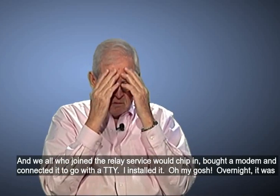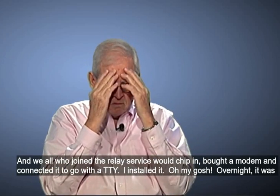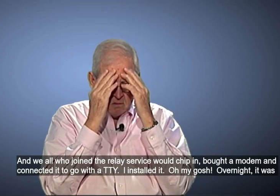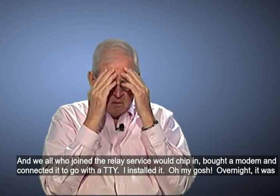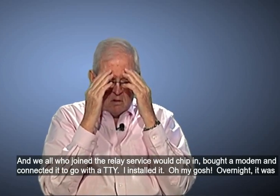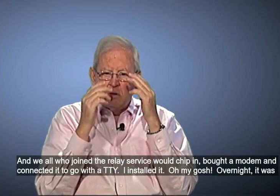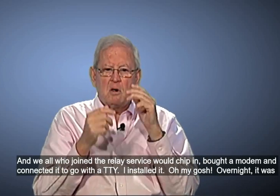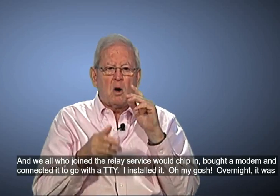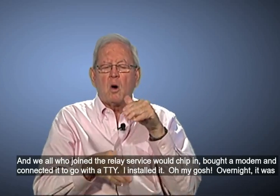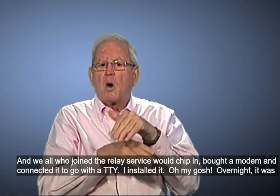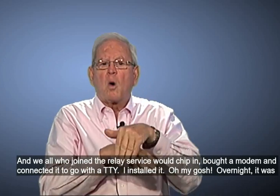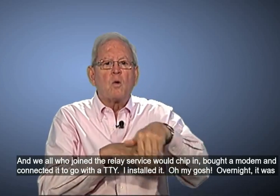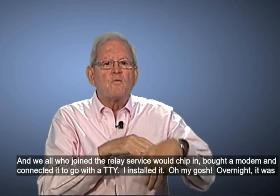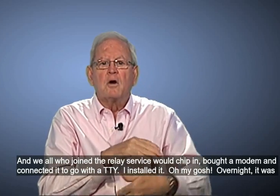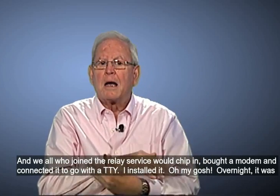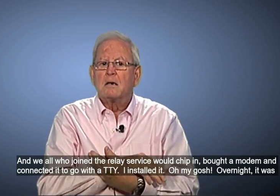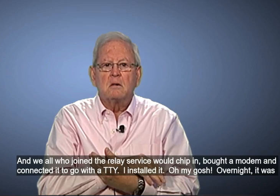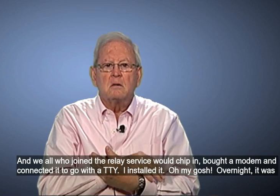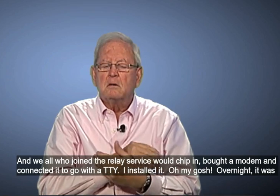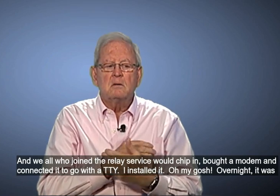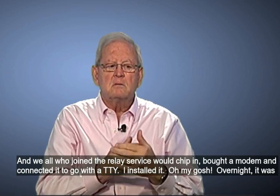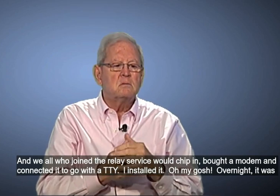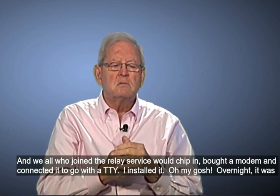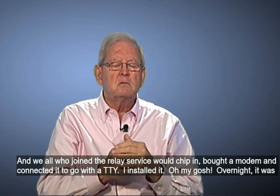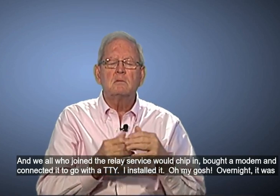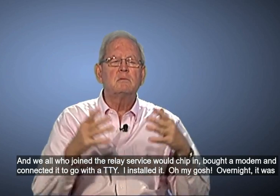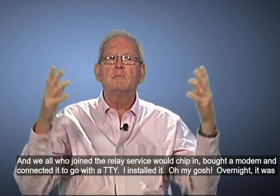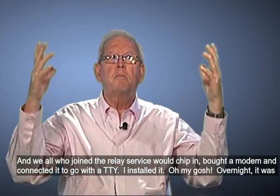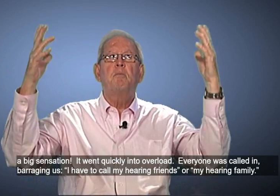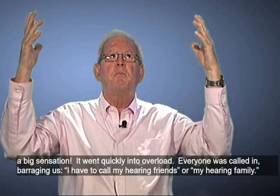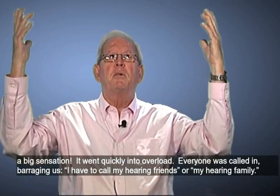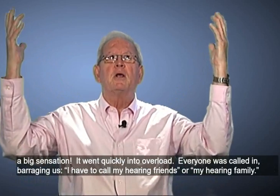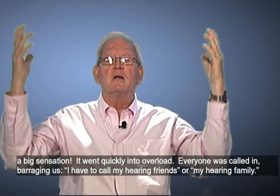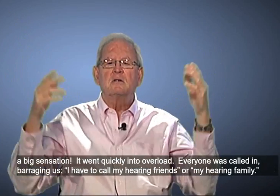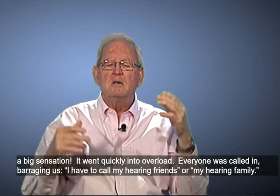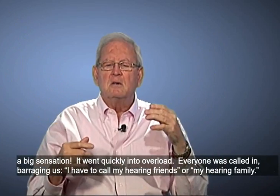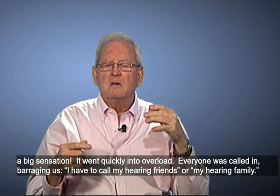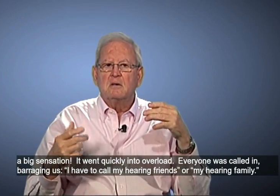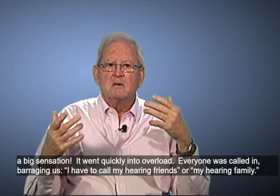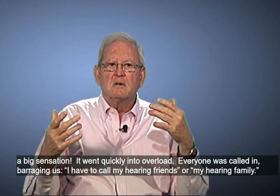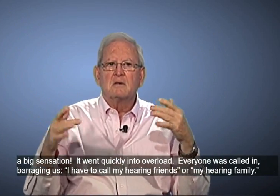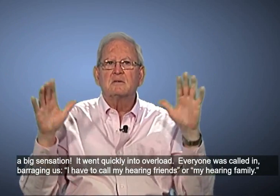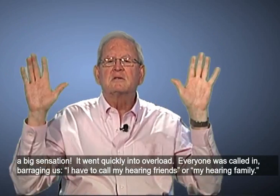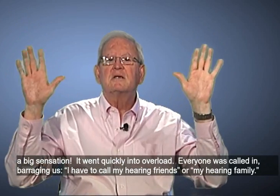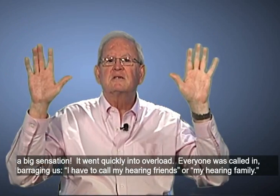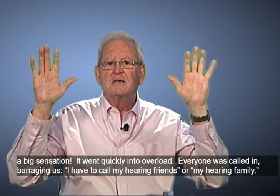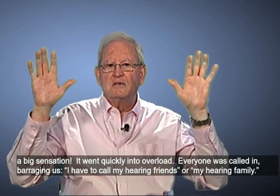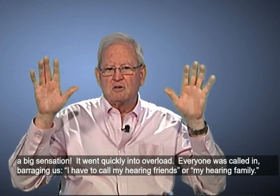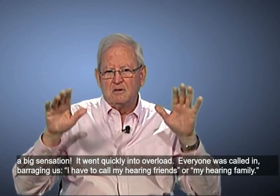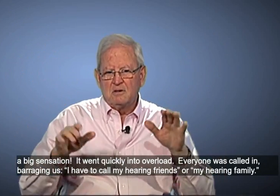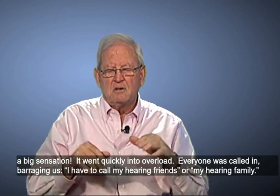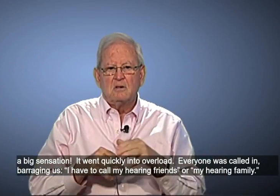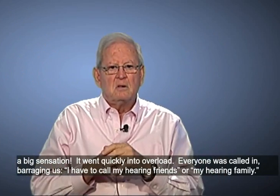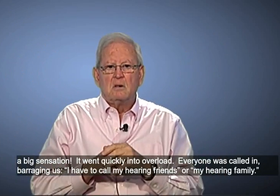Oh my gosh, overnight. It was a big sensation. It